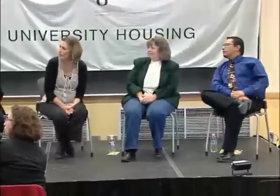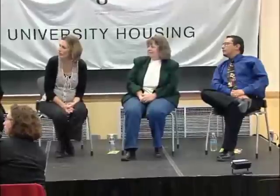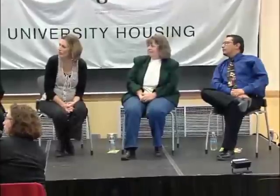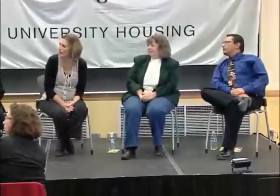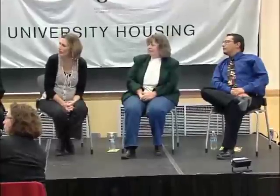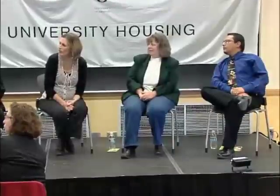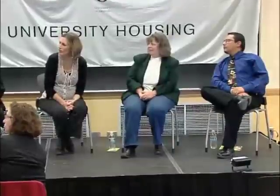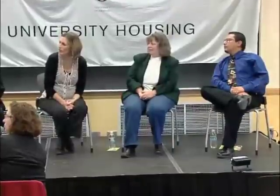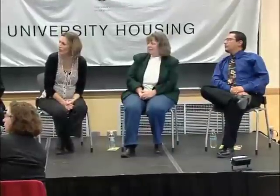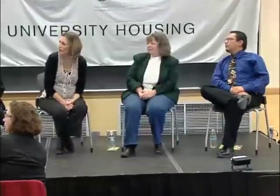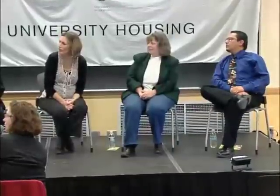which of you